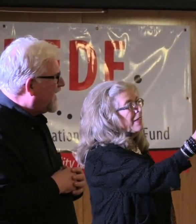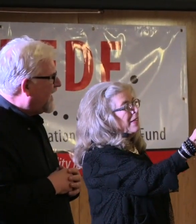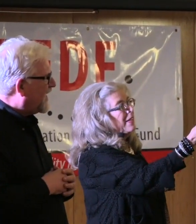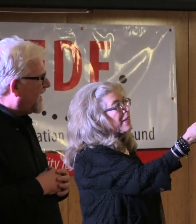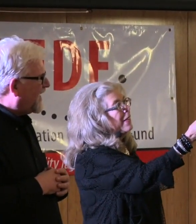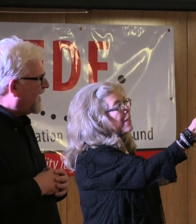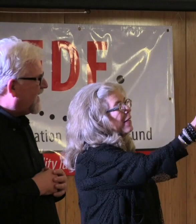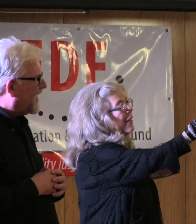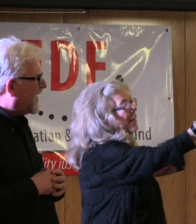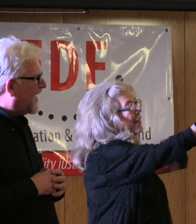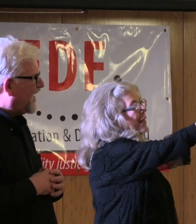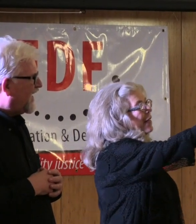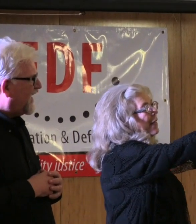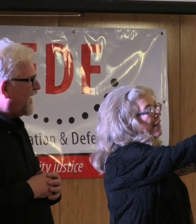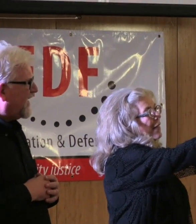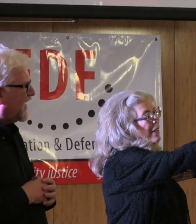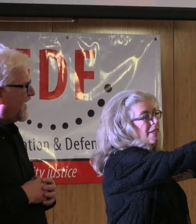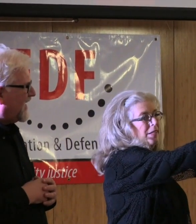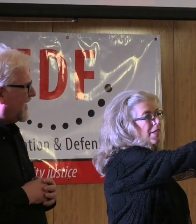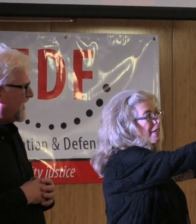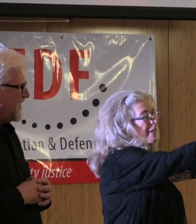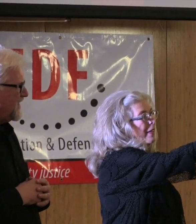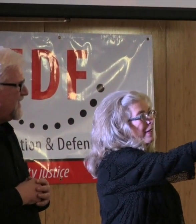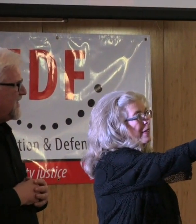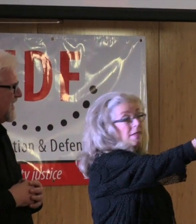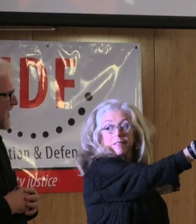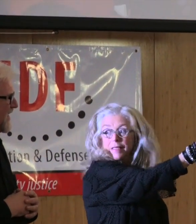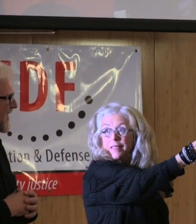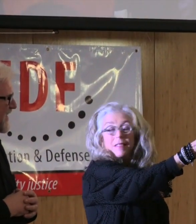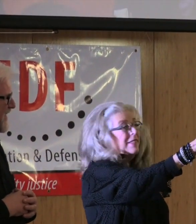If I give my speech in sign language,